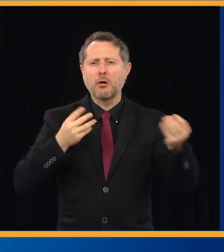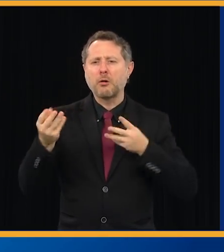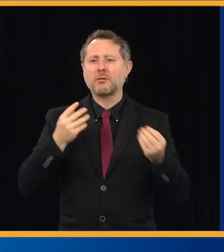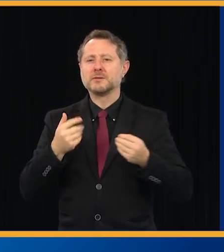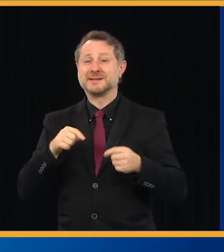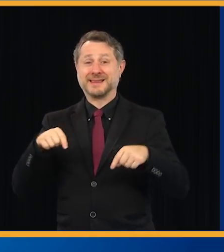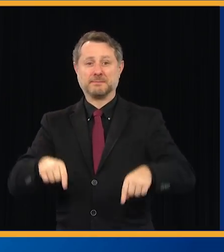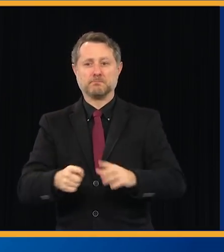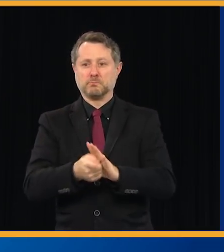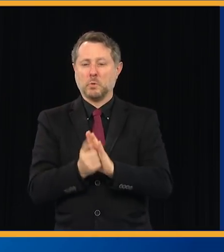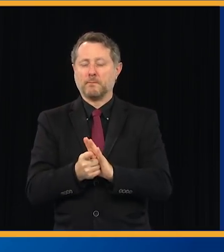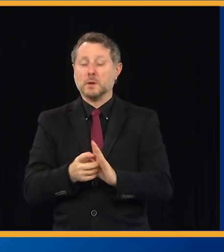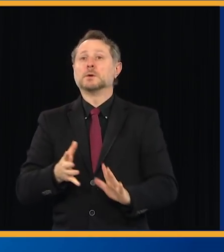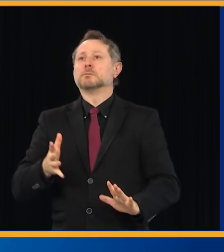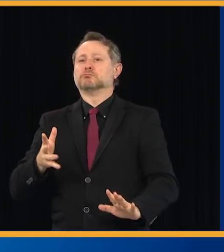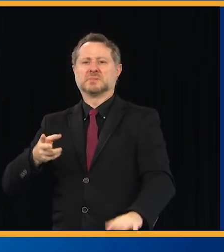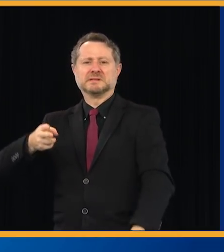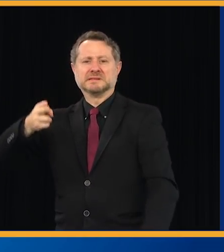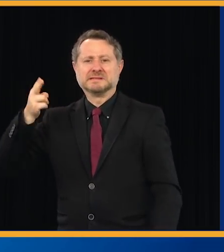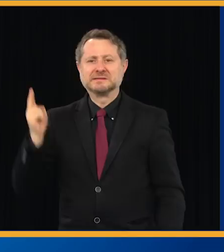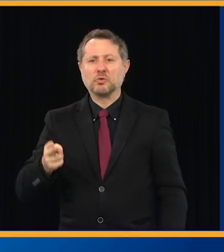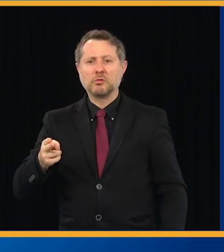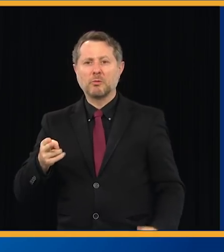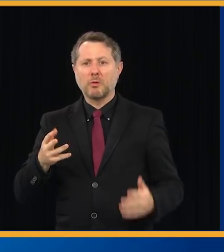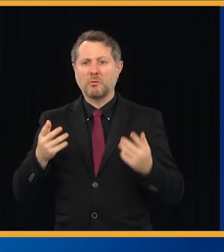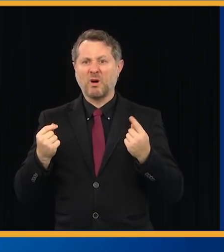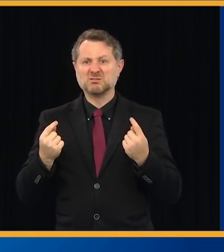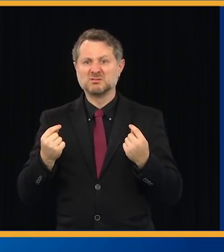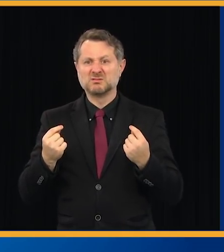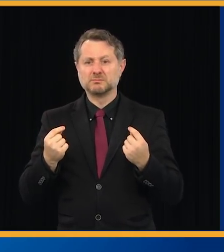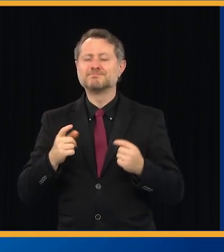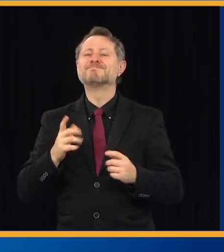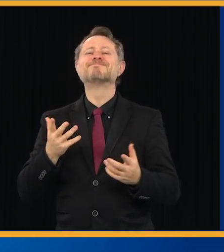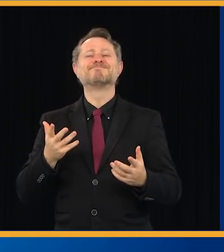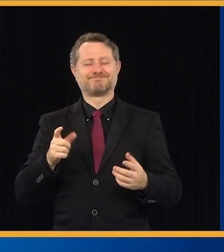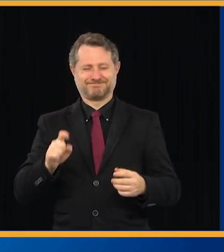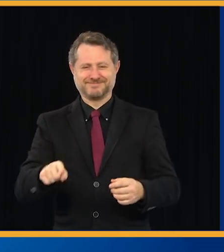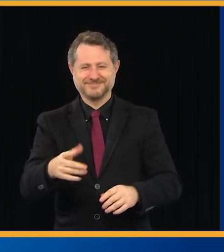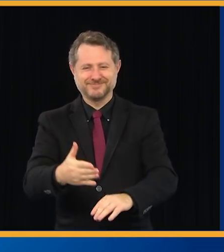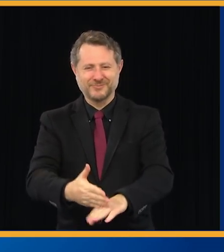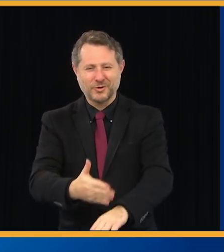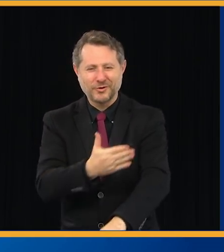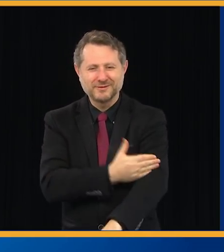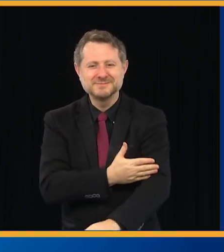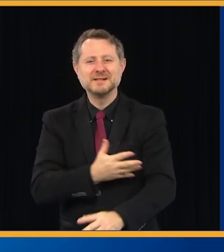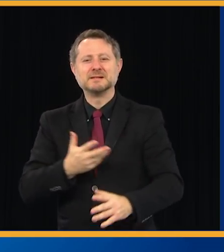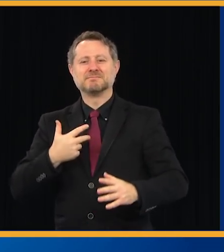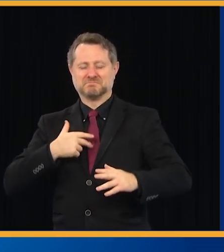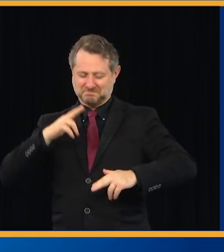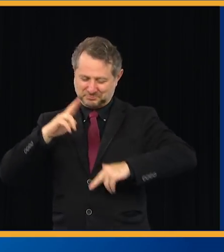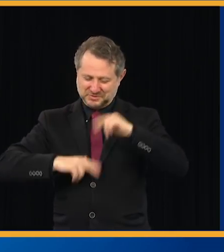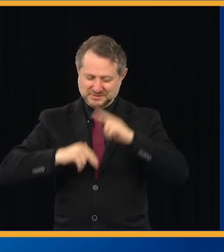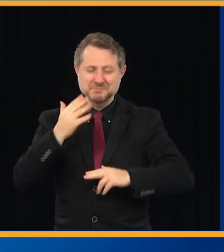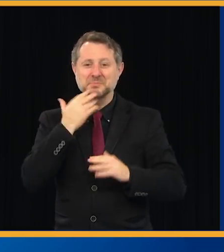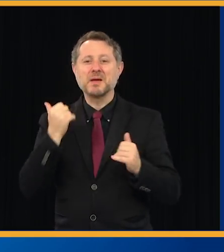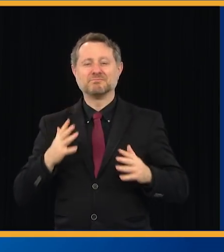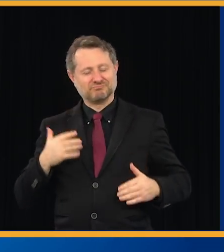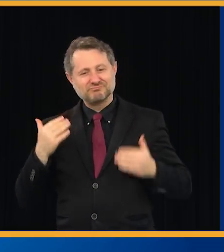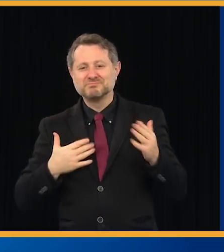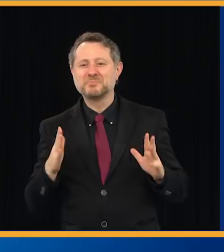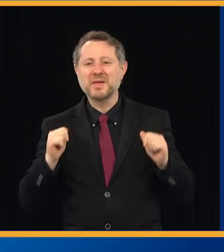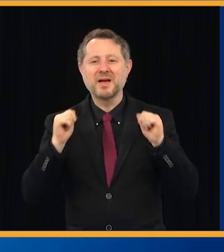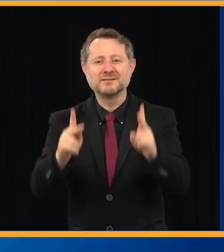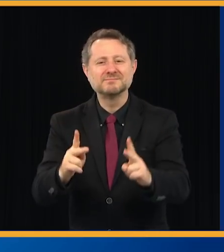to actually improve from where we are and to build back better. I want to set the bar high and set the